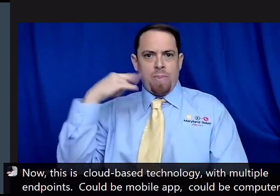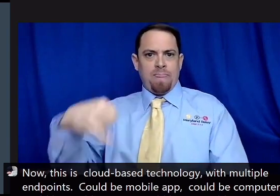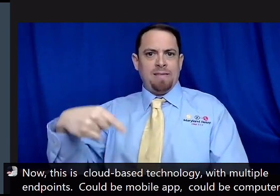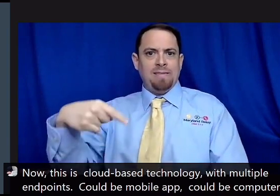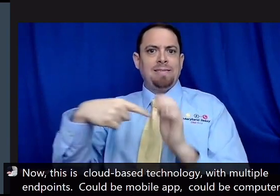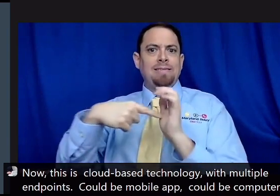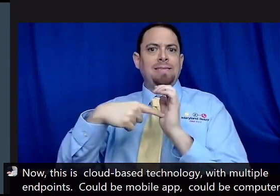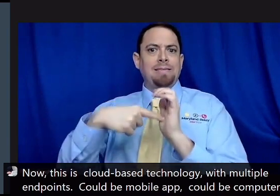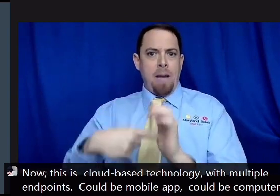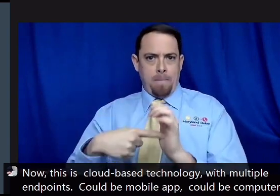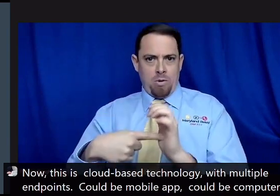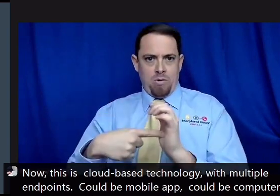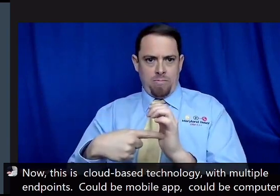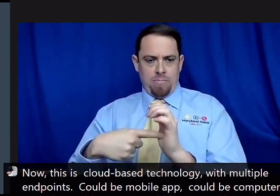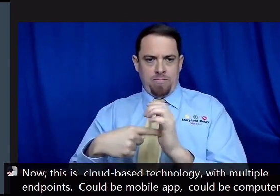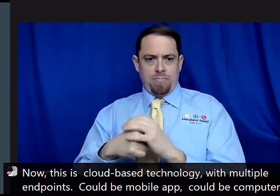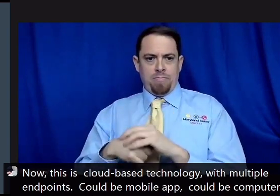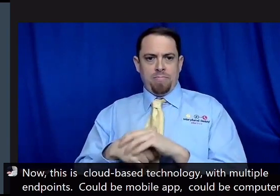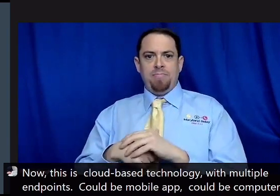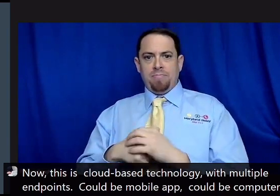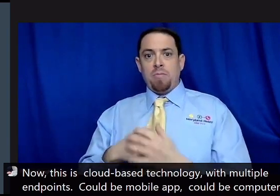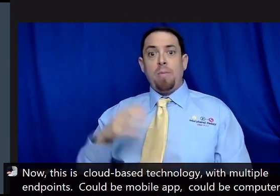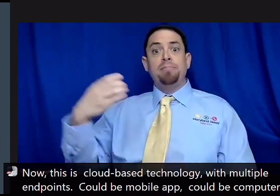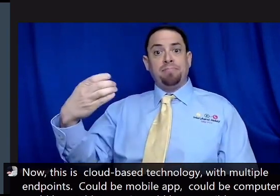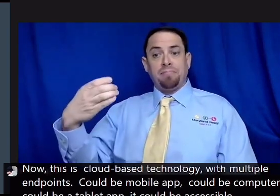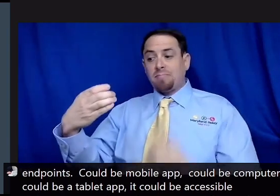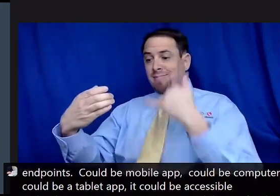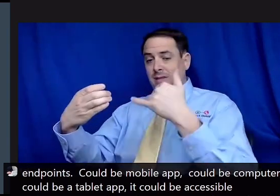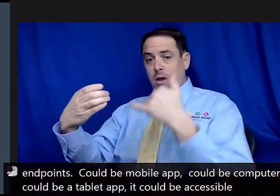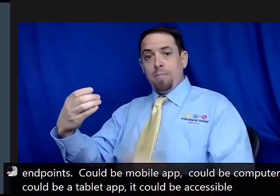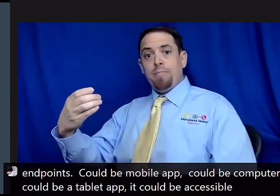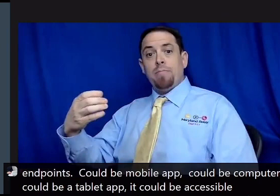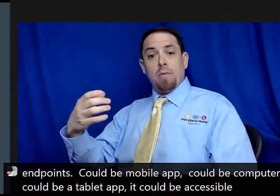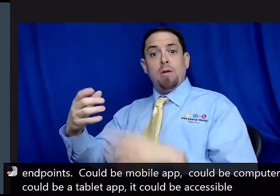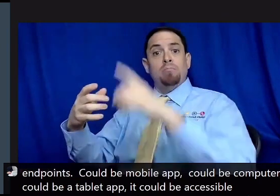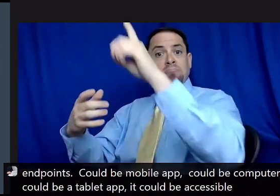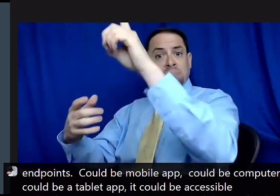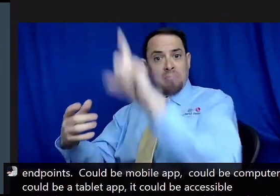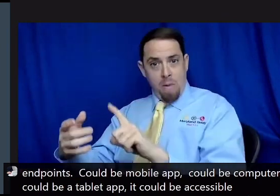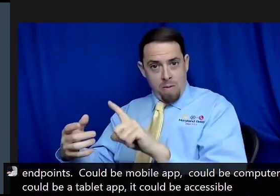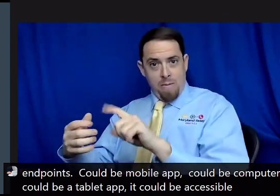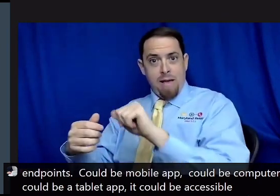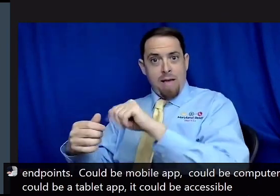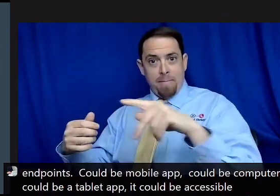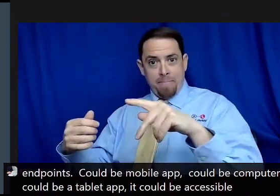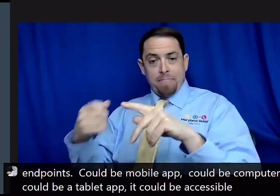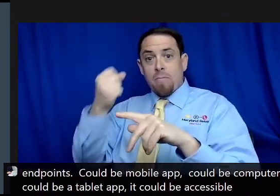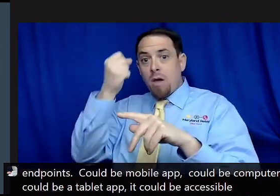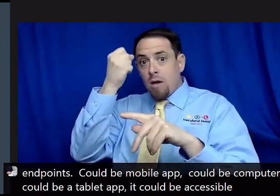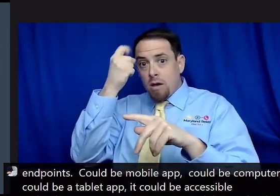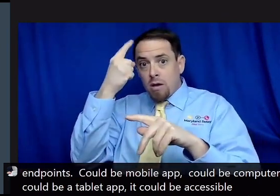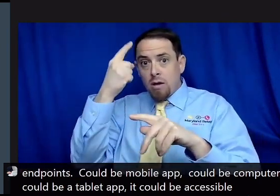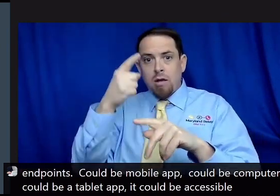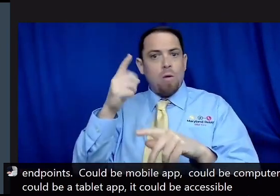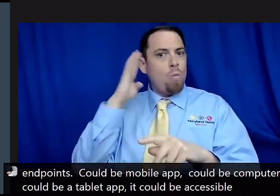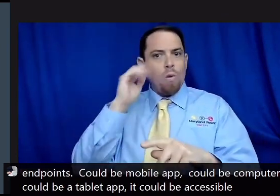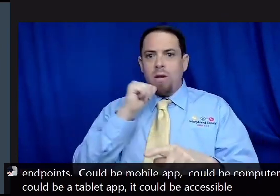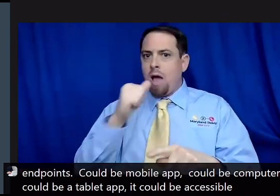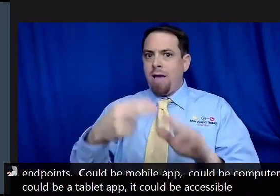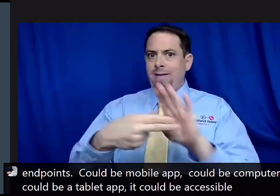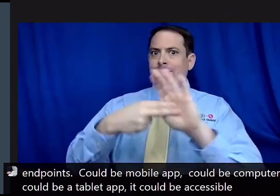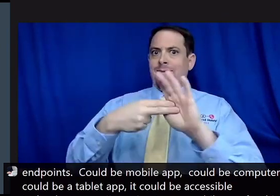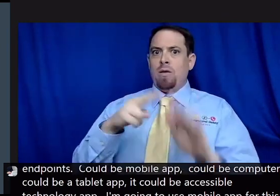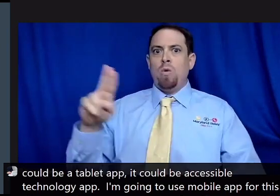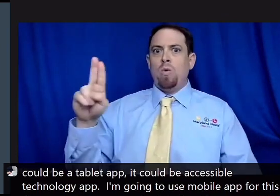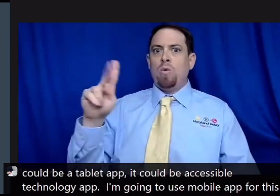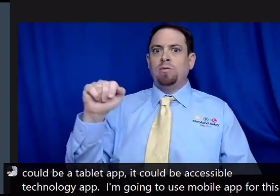I'm going to use mobile app for this demonstration as an endpoint. So, with your mobile technology, you would download